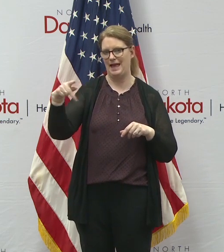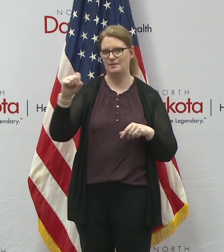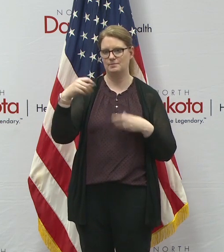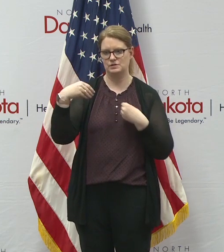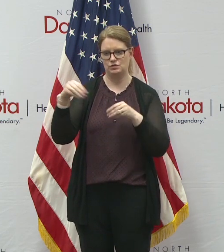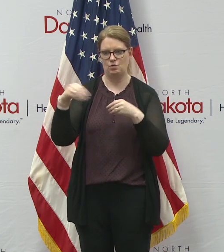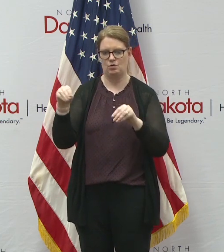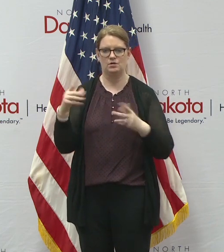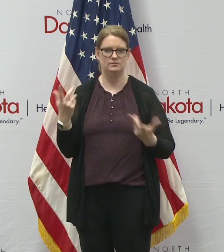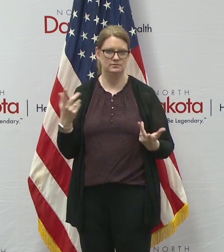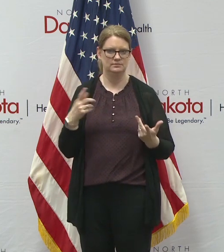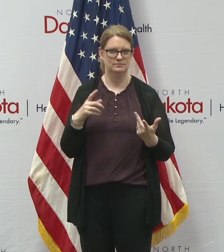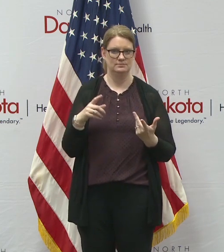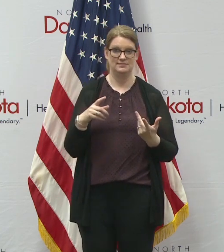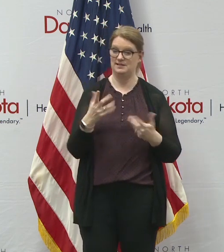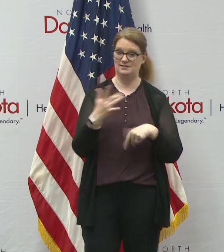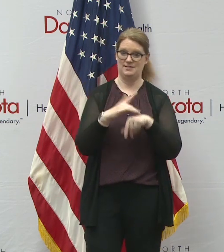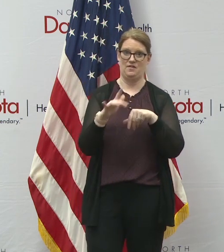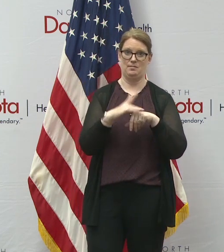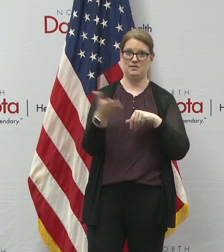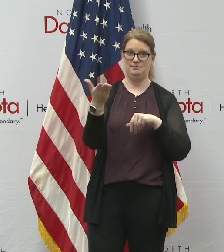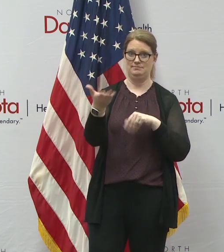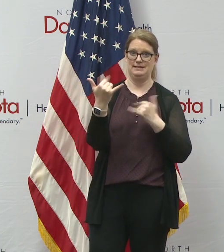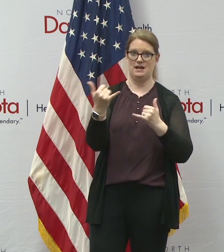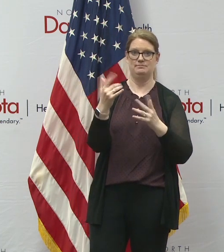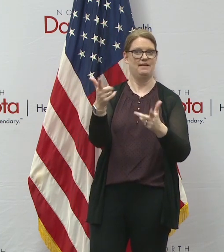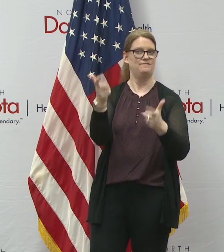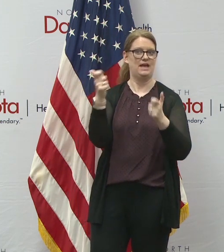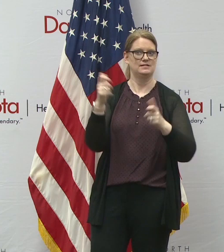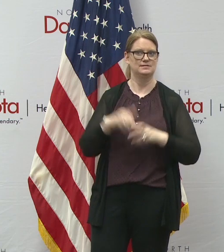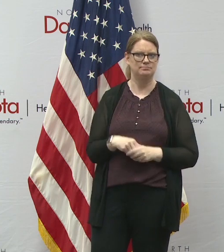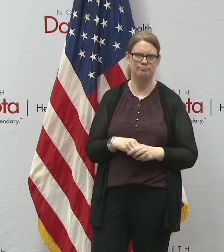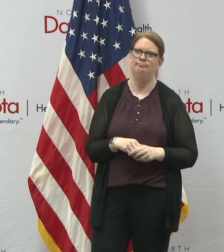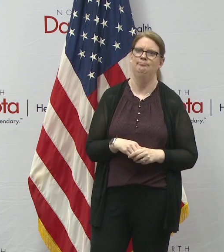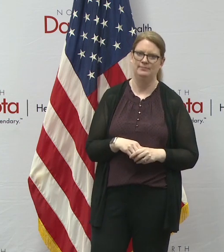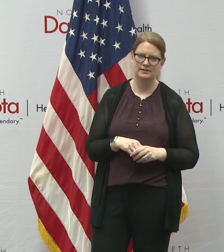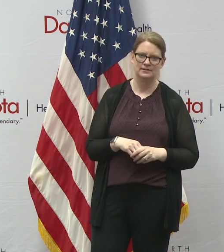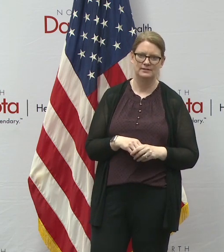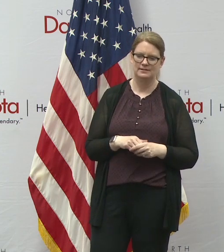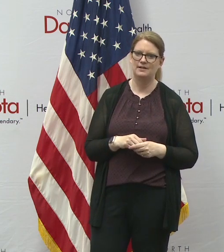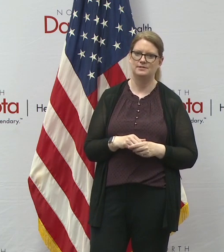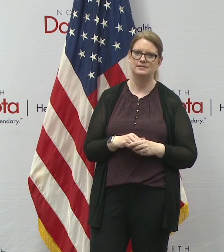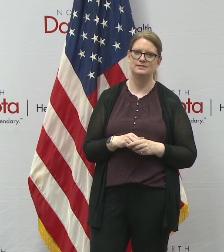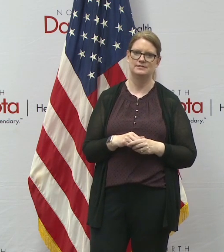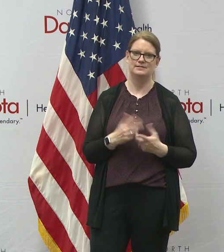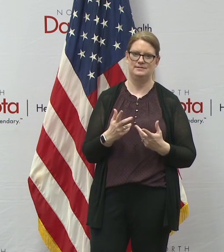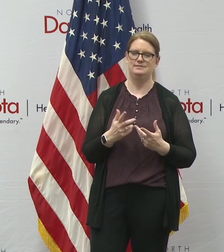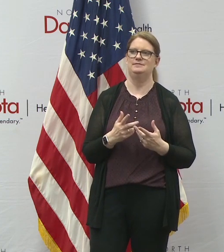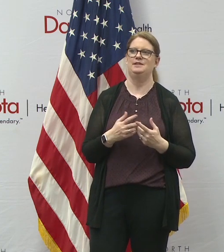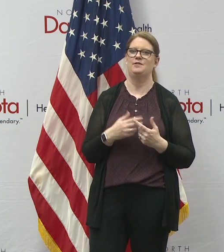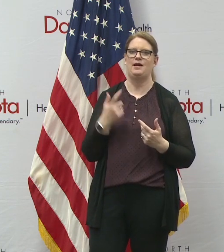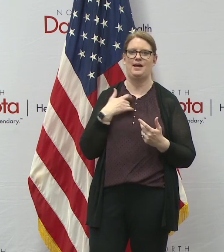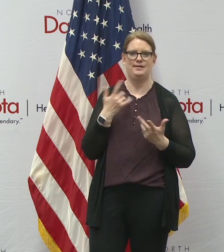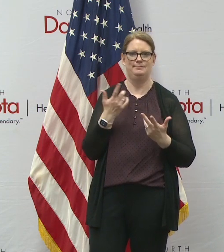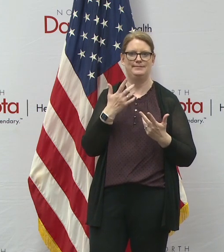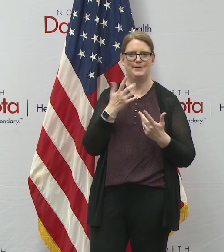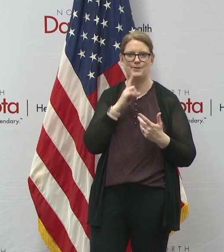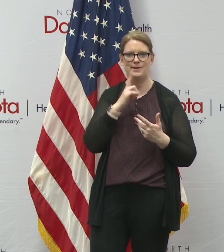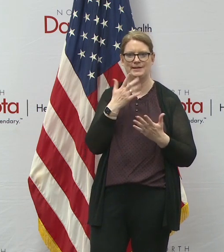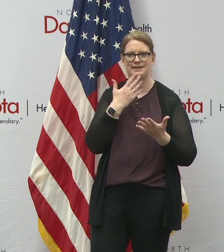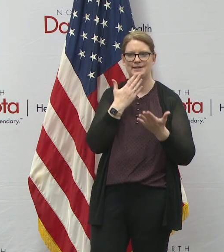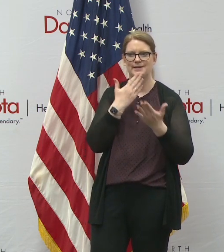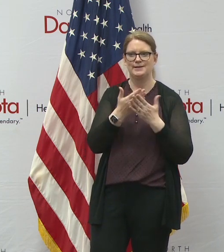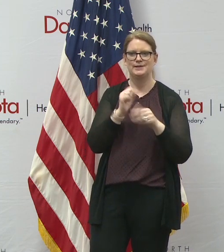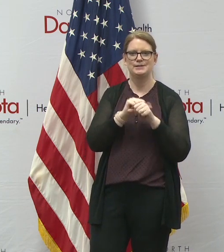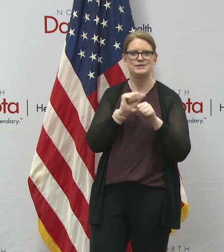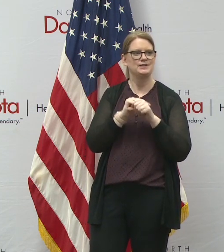belegendary.link/Care-19. It's live right now. It's there. Wow, that was fast. That beat the release date by hours. Amazing. Good job, team. Way to